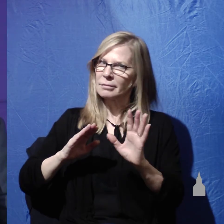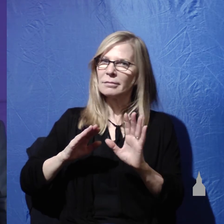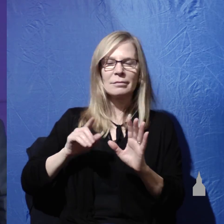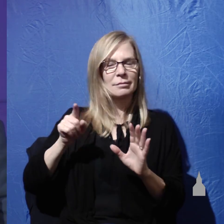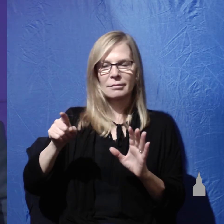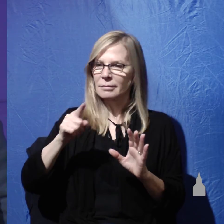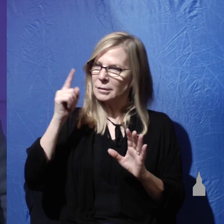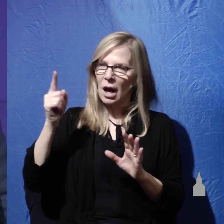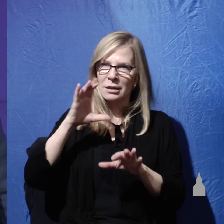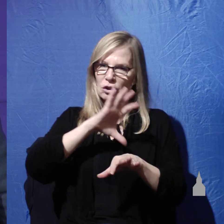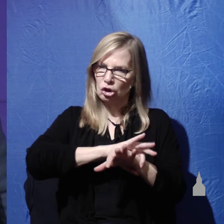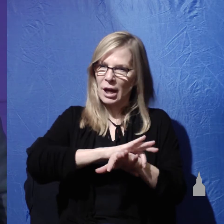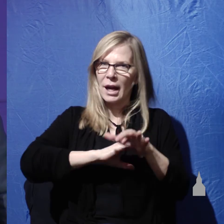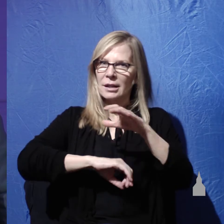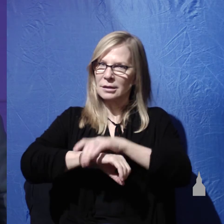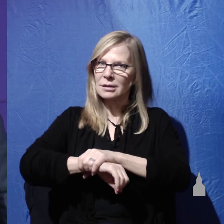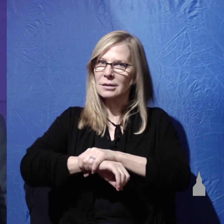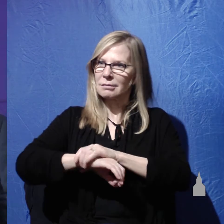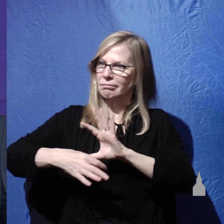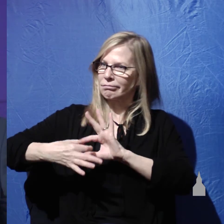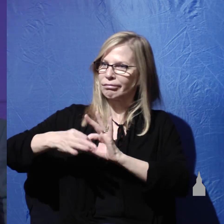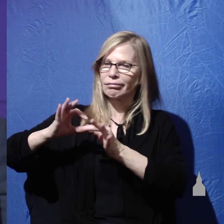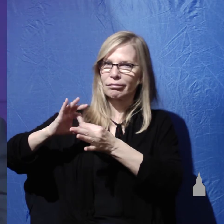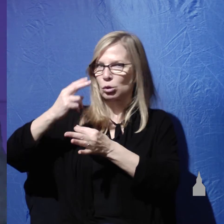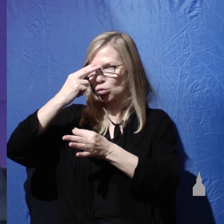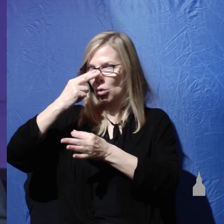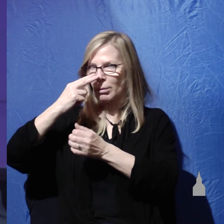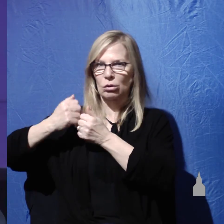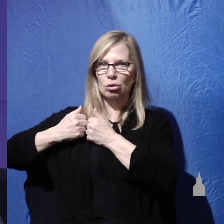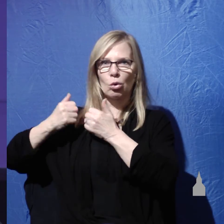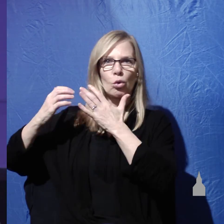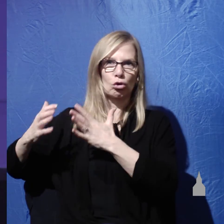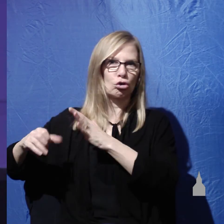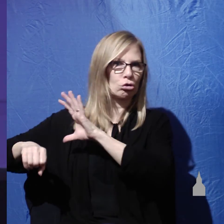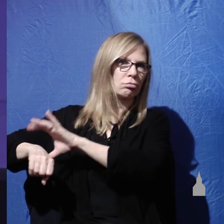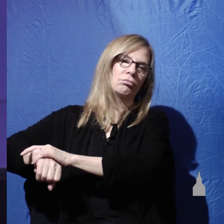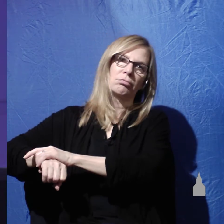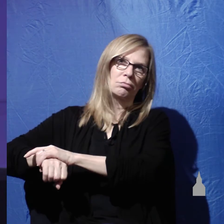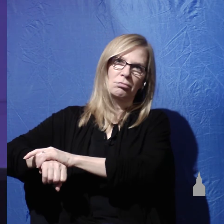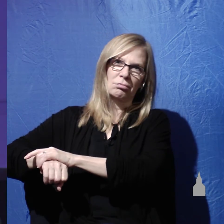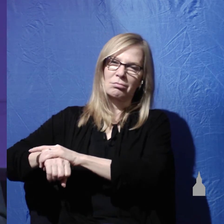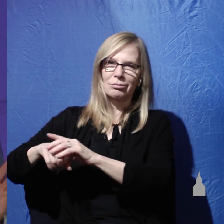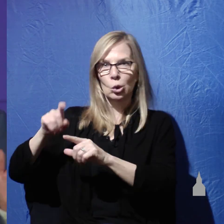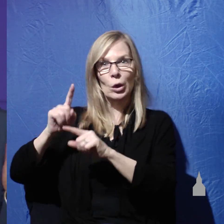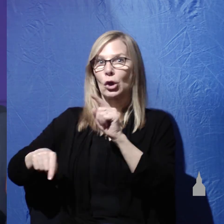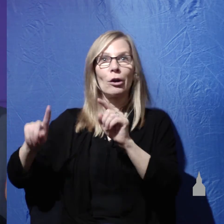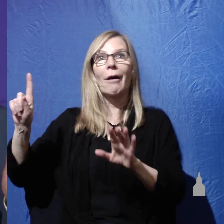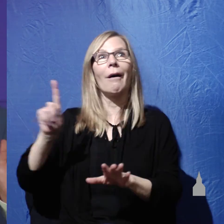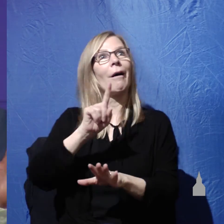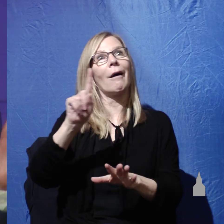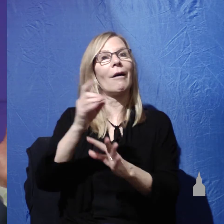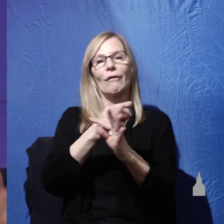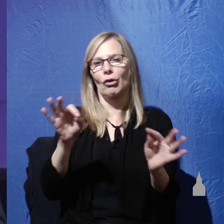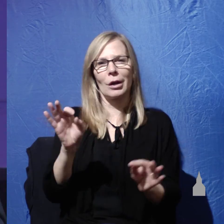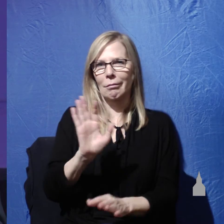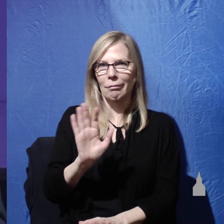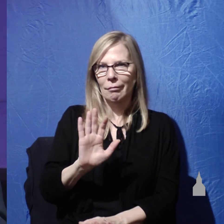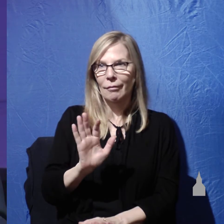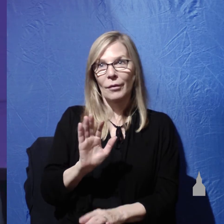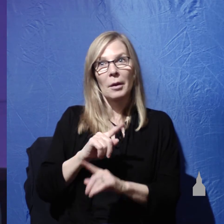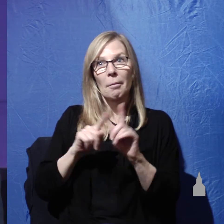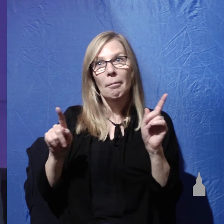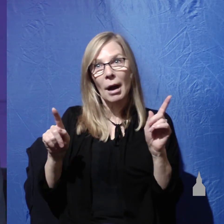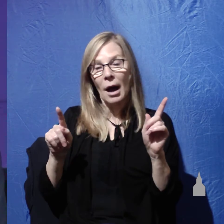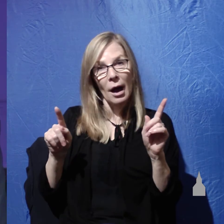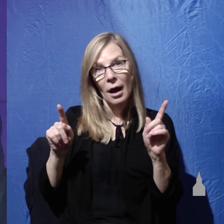been constantly chained to a Roman soldier who kept guard over him. But the fact that Paul wasn't free